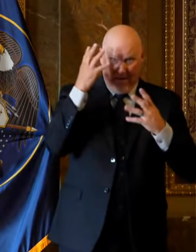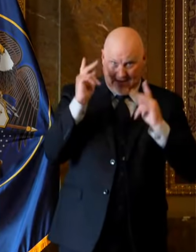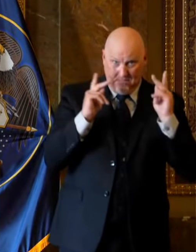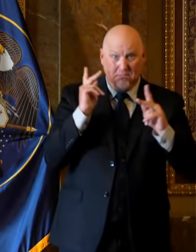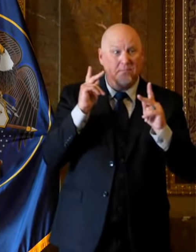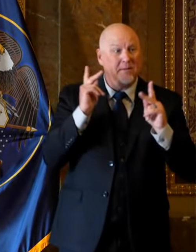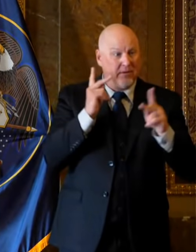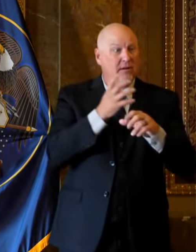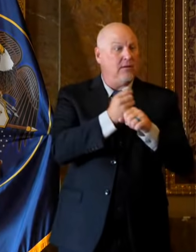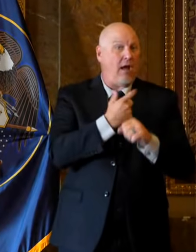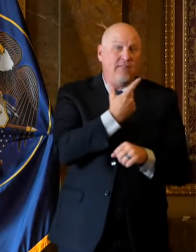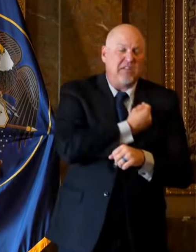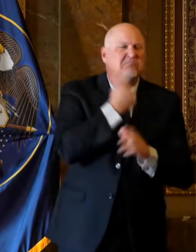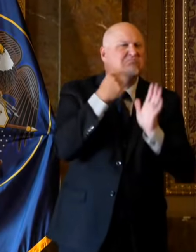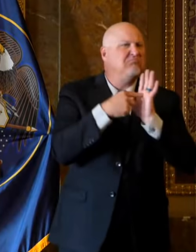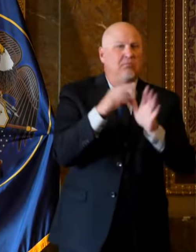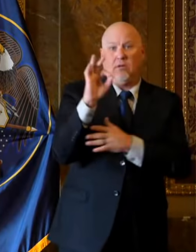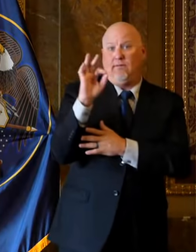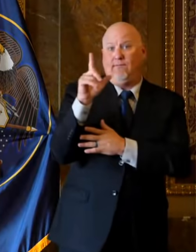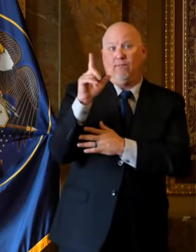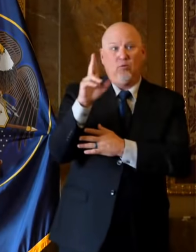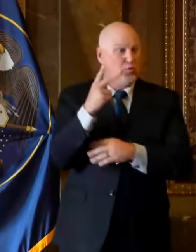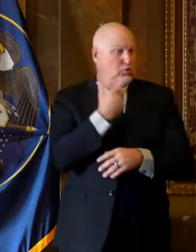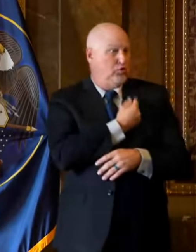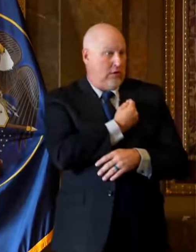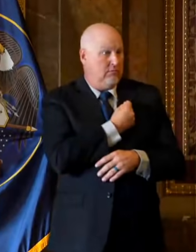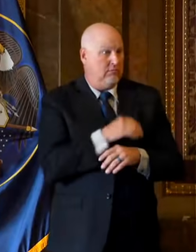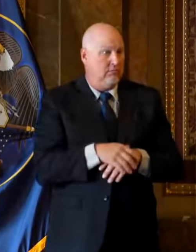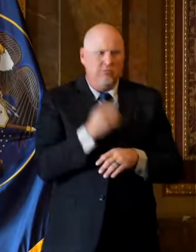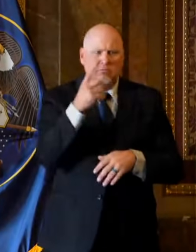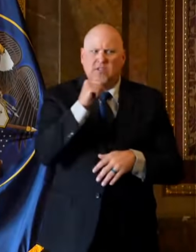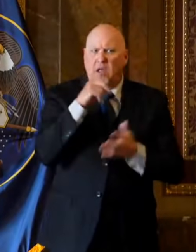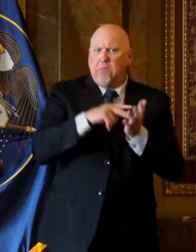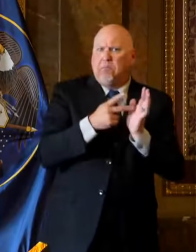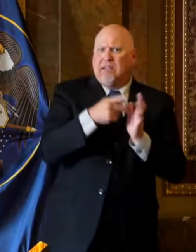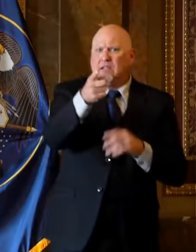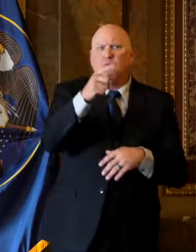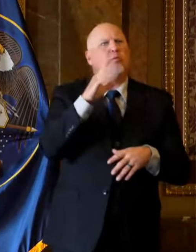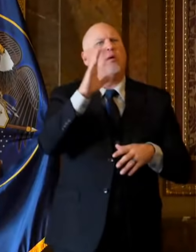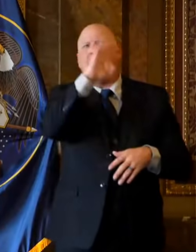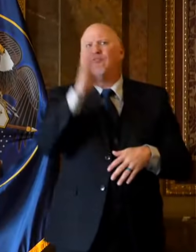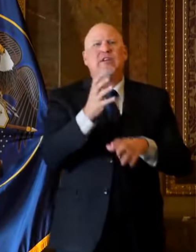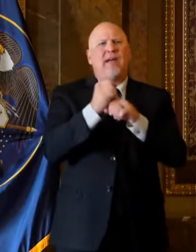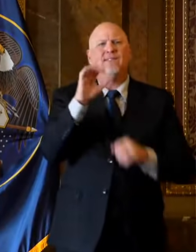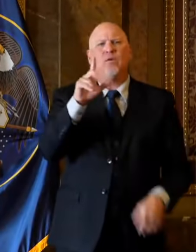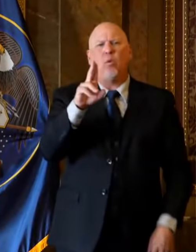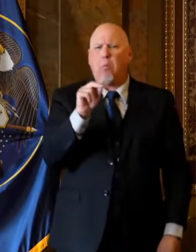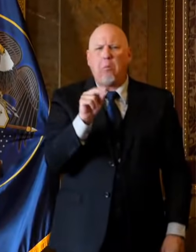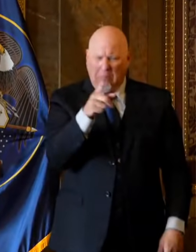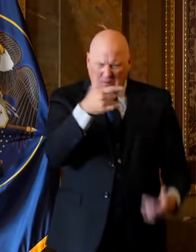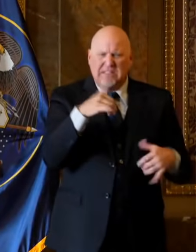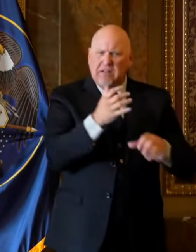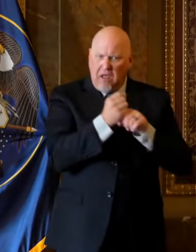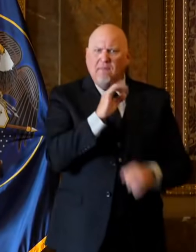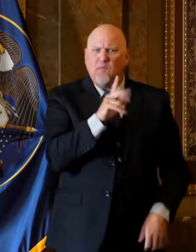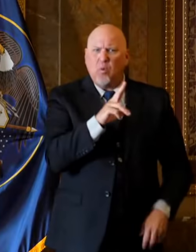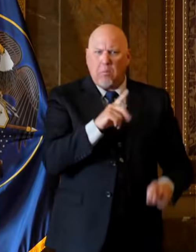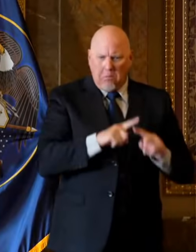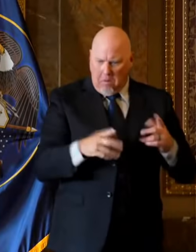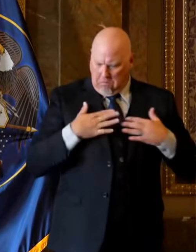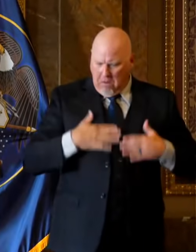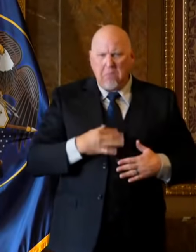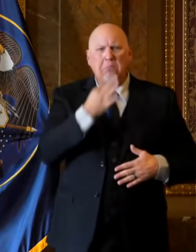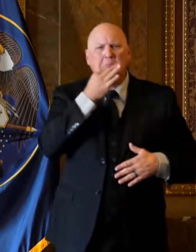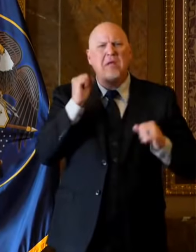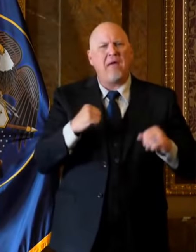fight that off, which means that there are likely lots of people who have been exposed to the virus and who have had the virus